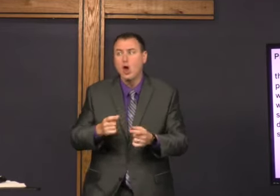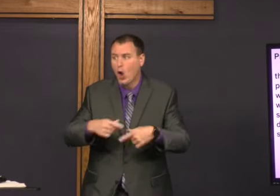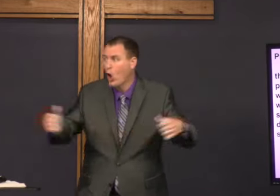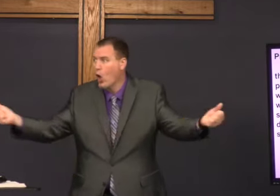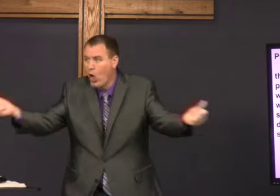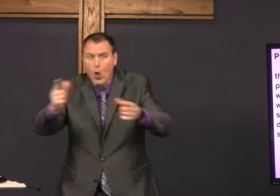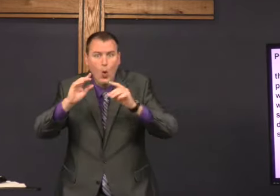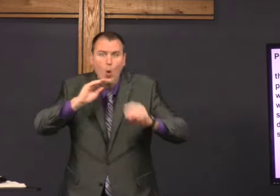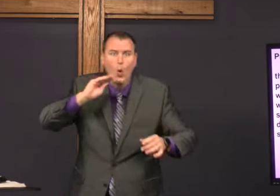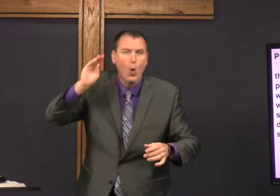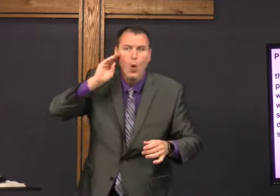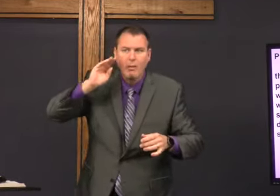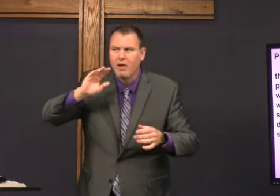That if you give money,